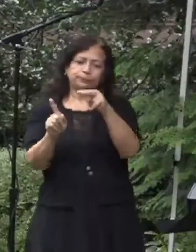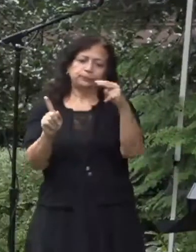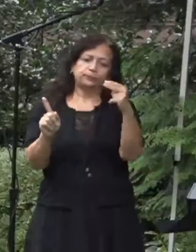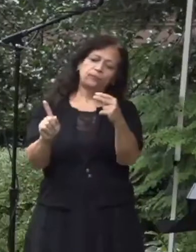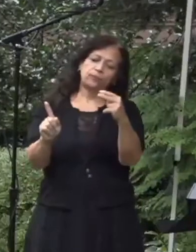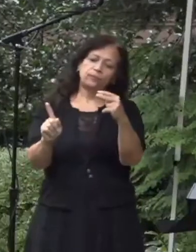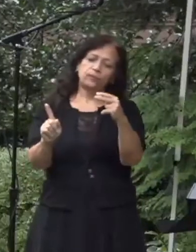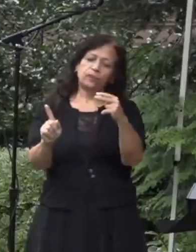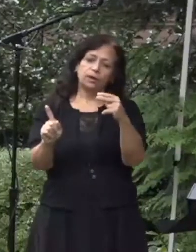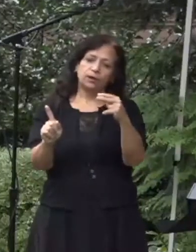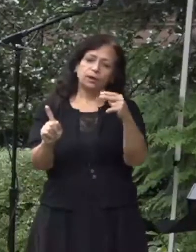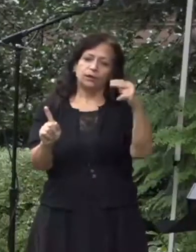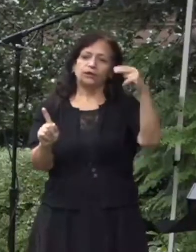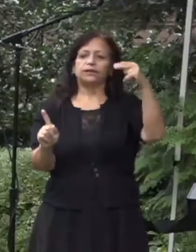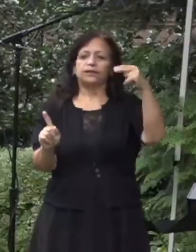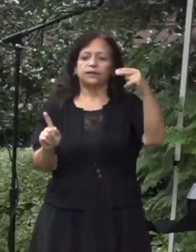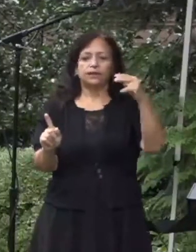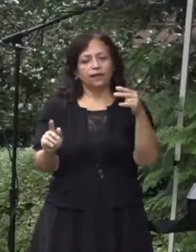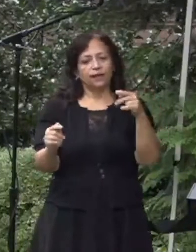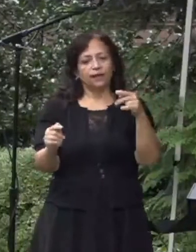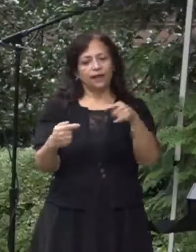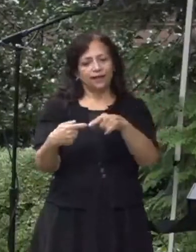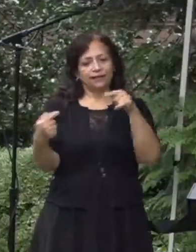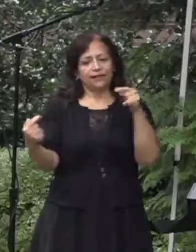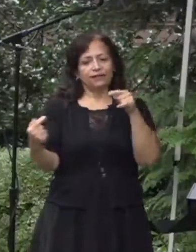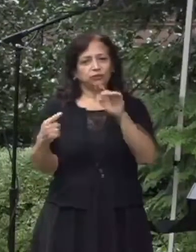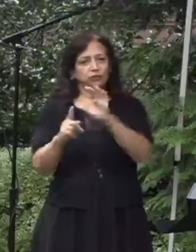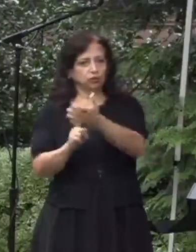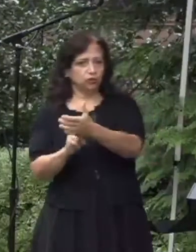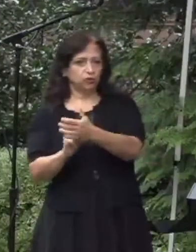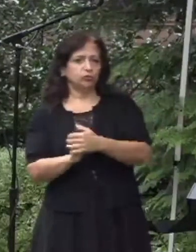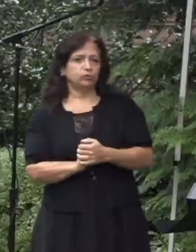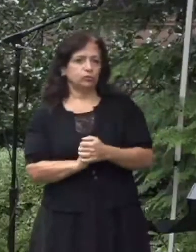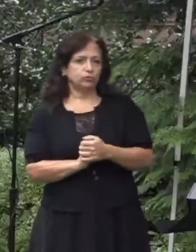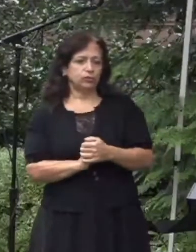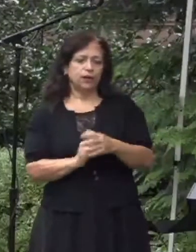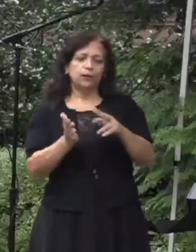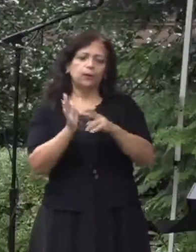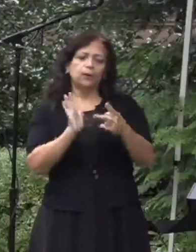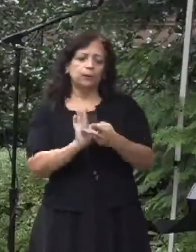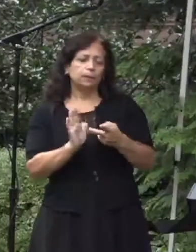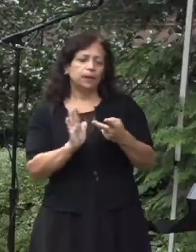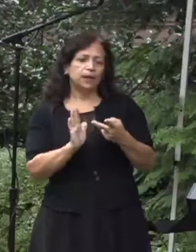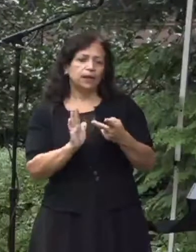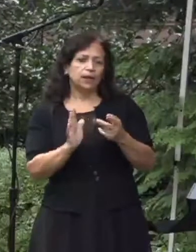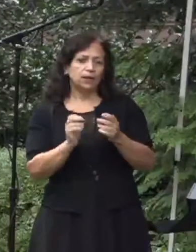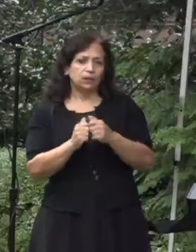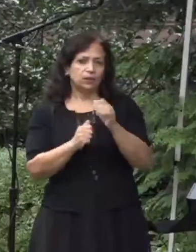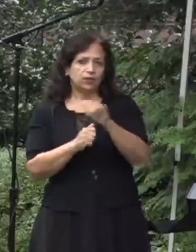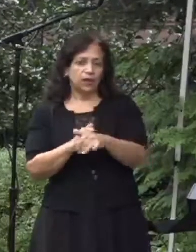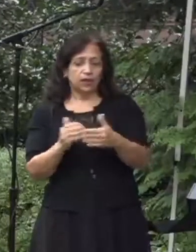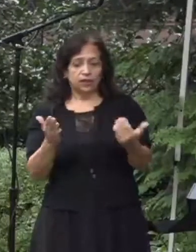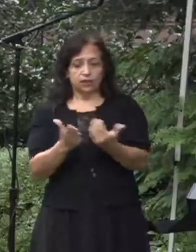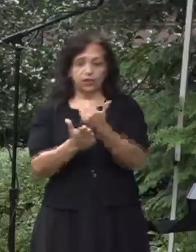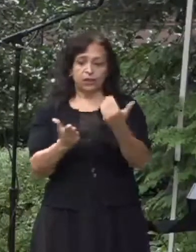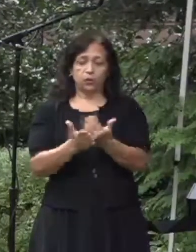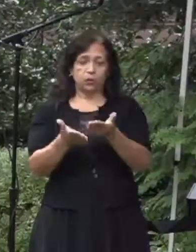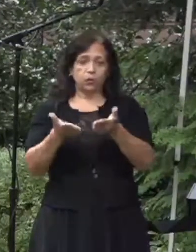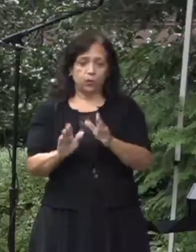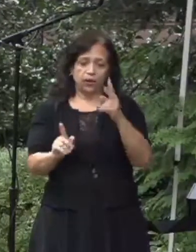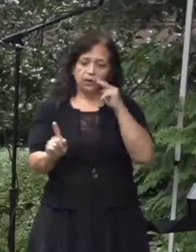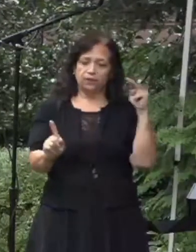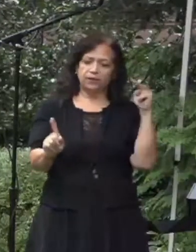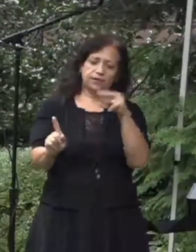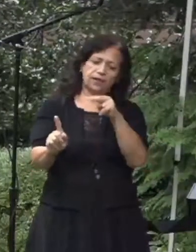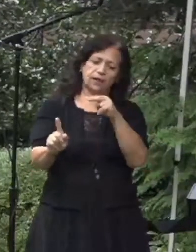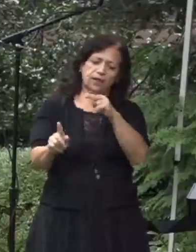is actually pretty countercultural. And what I mean by this new way of